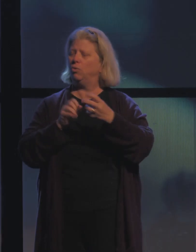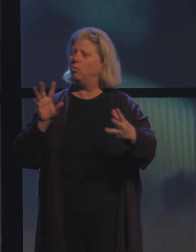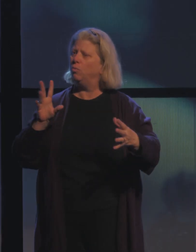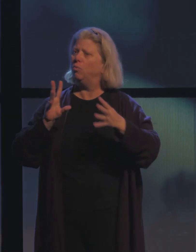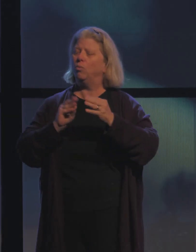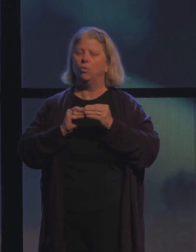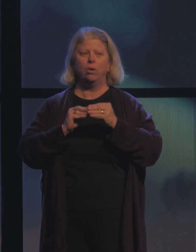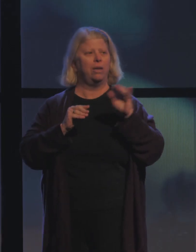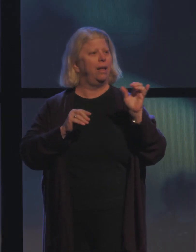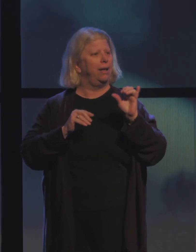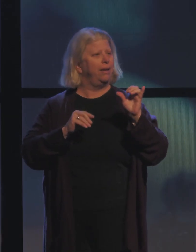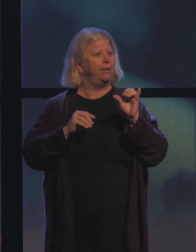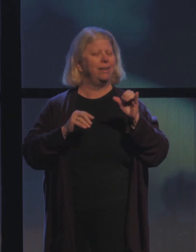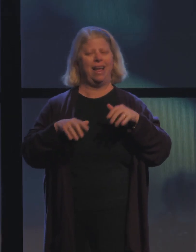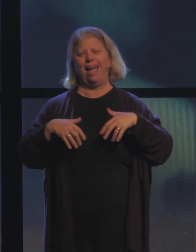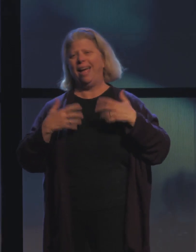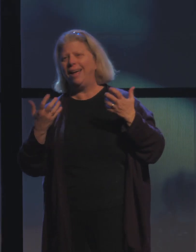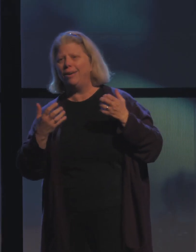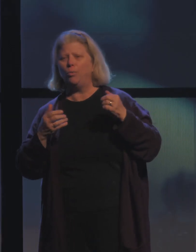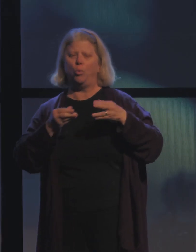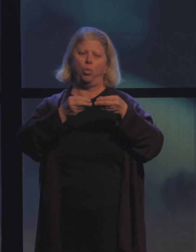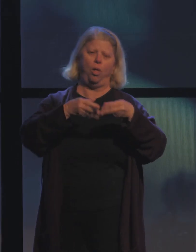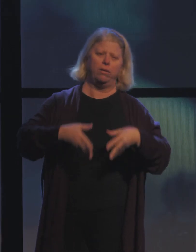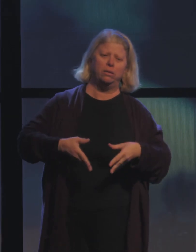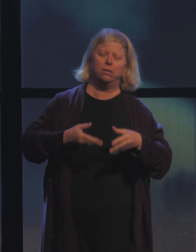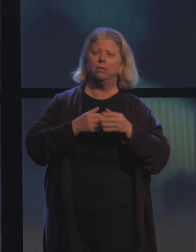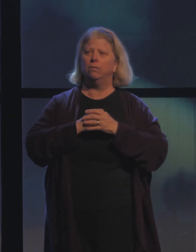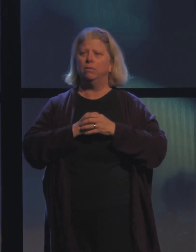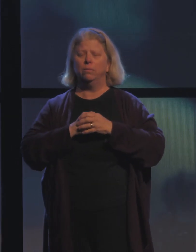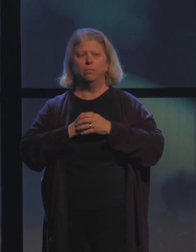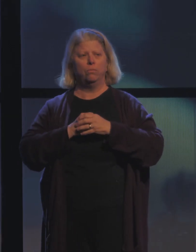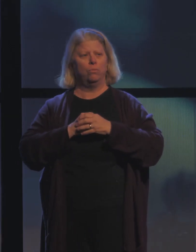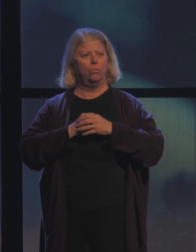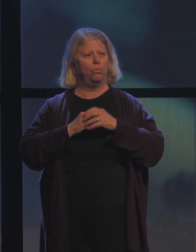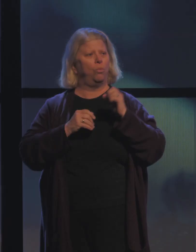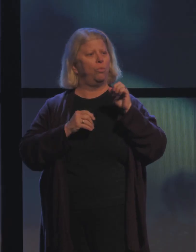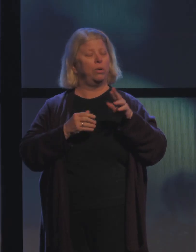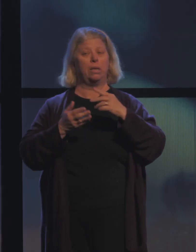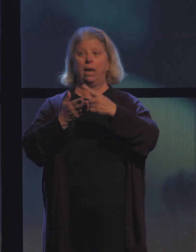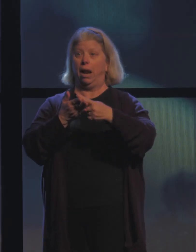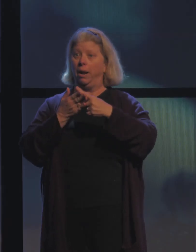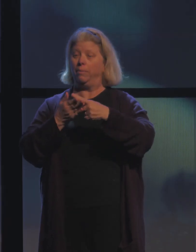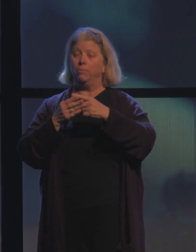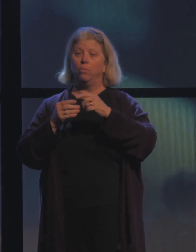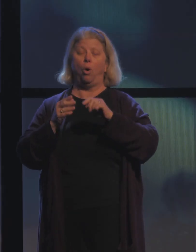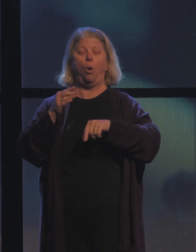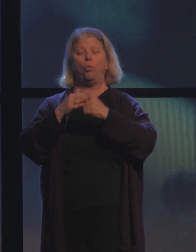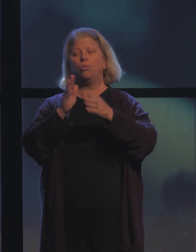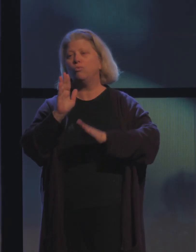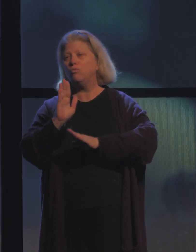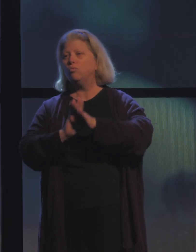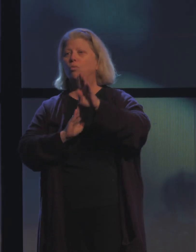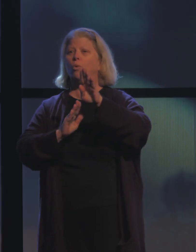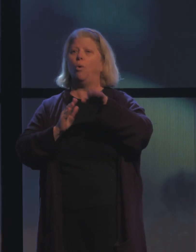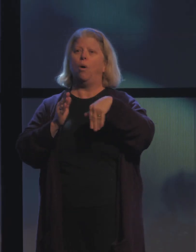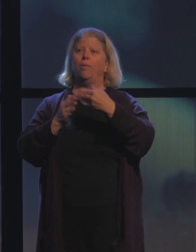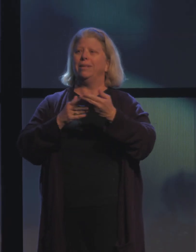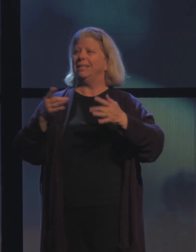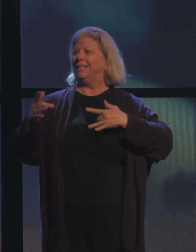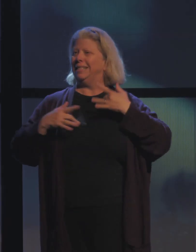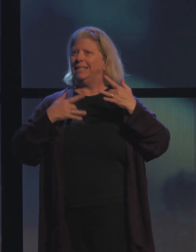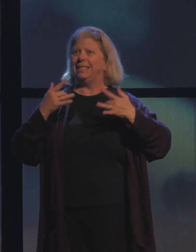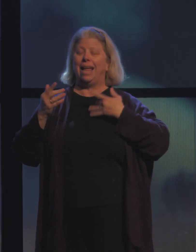reviews of anger or loss. Or they're talking about all the growth and the maybe